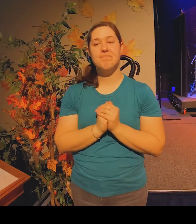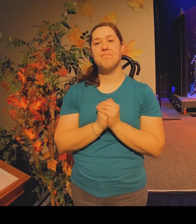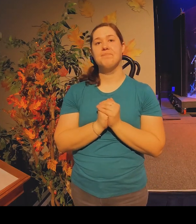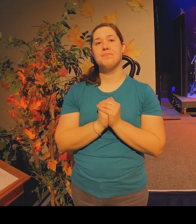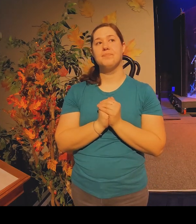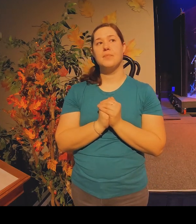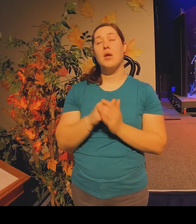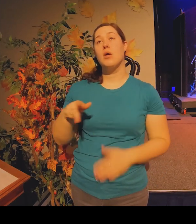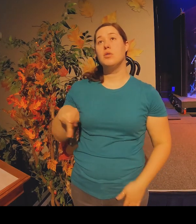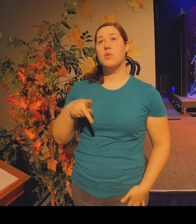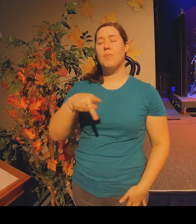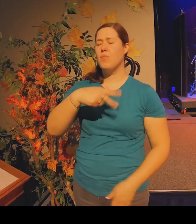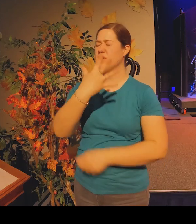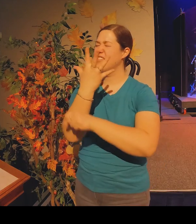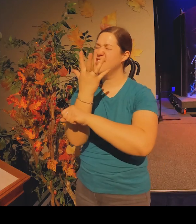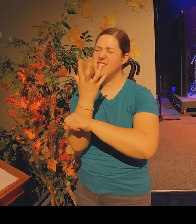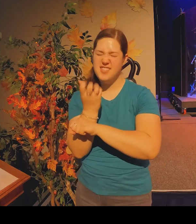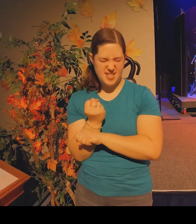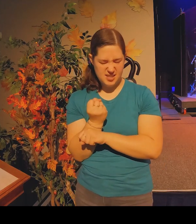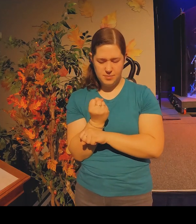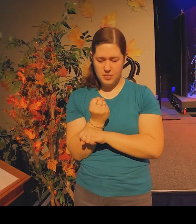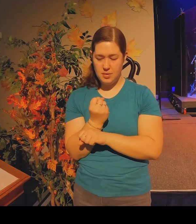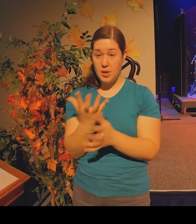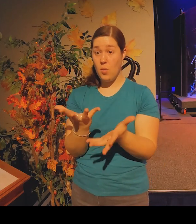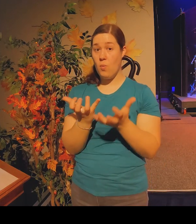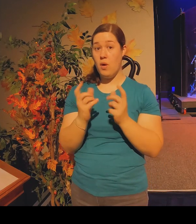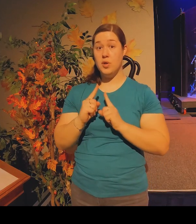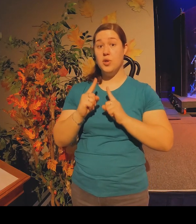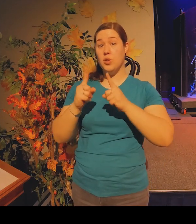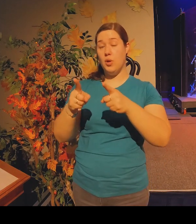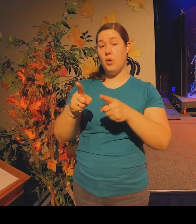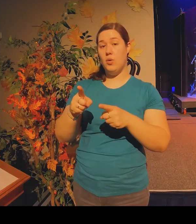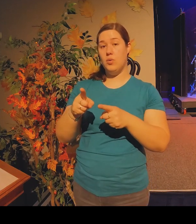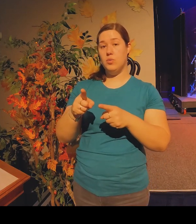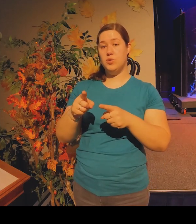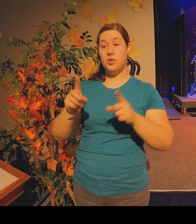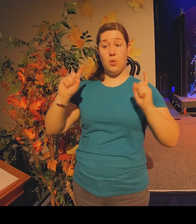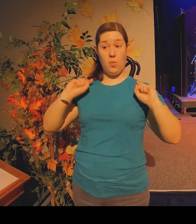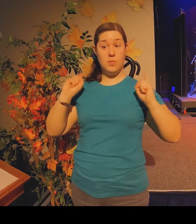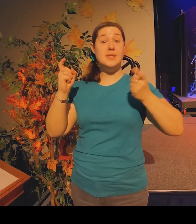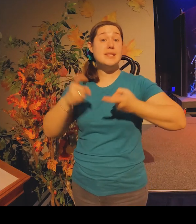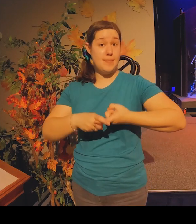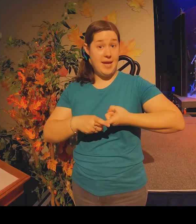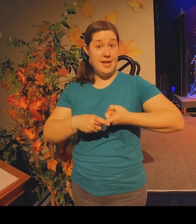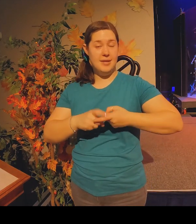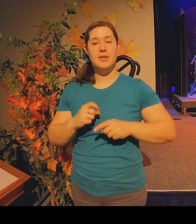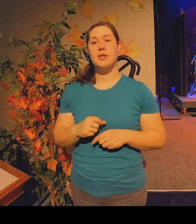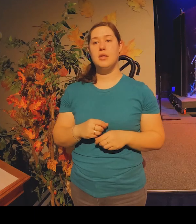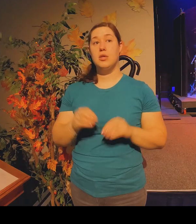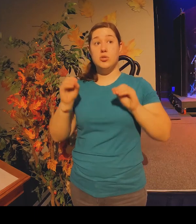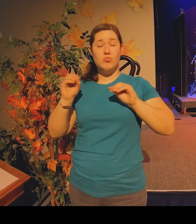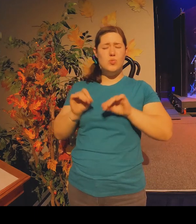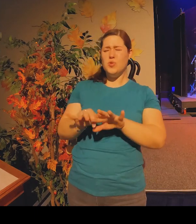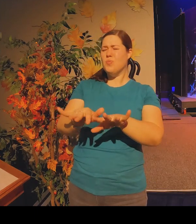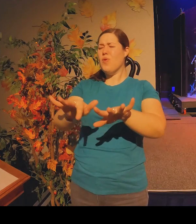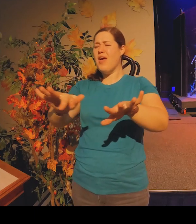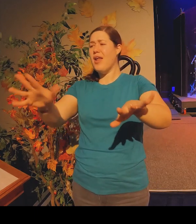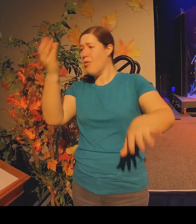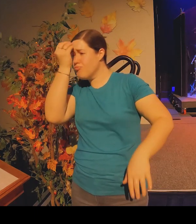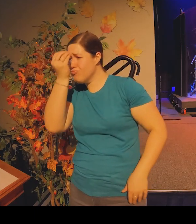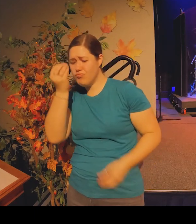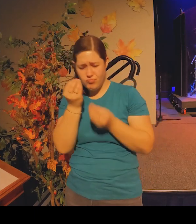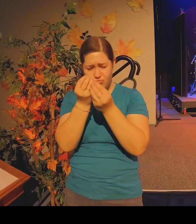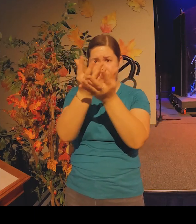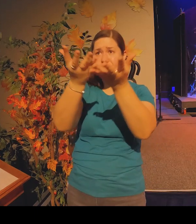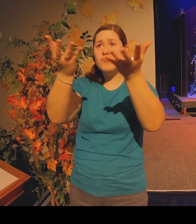You know, Paul desperately wanted to go to Spain. If you read in his epistles, he wanted to go to Spain to spread the gospel in Spain. He